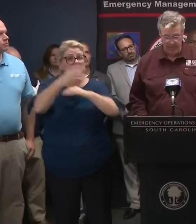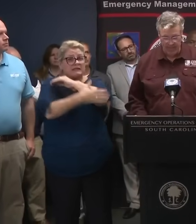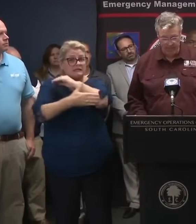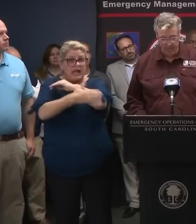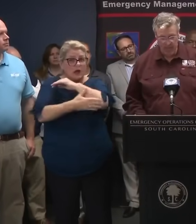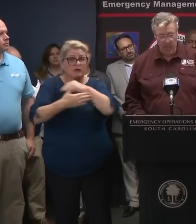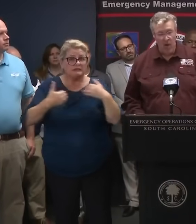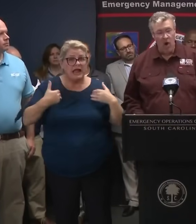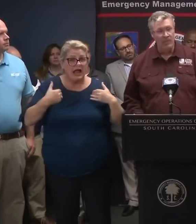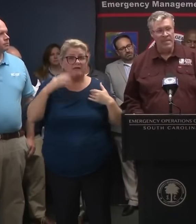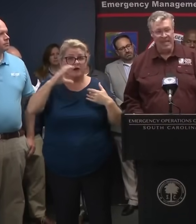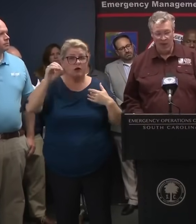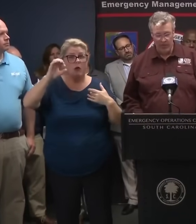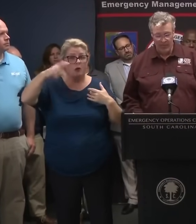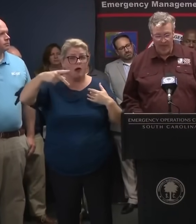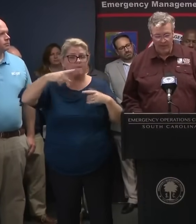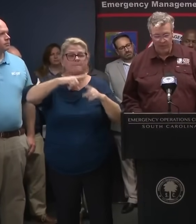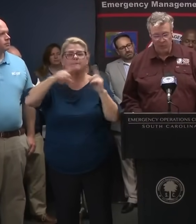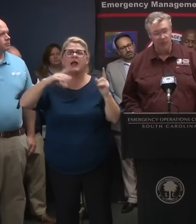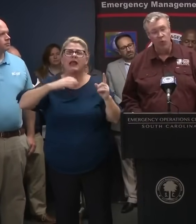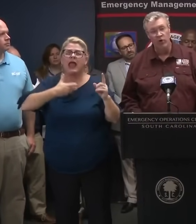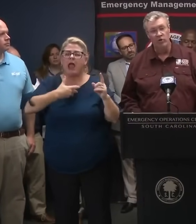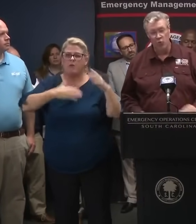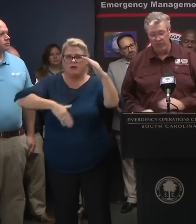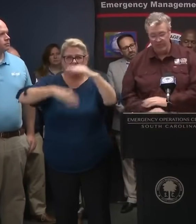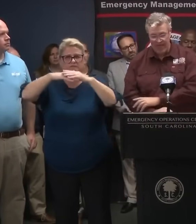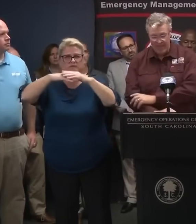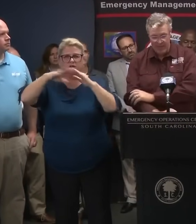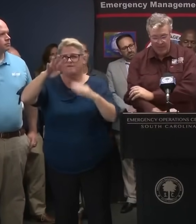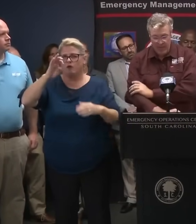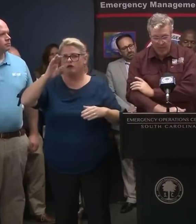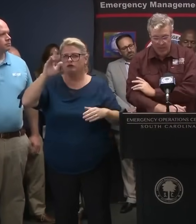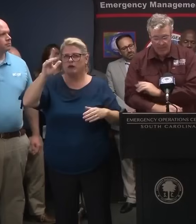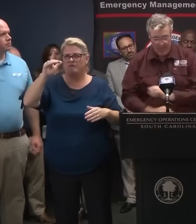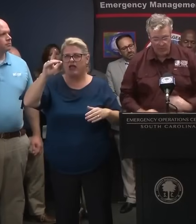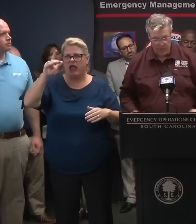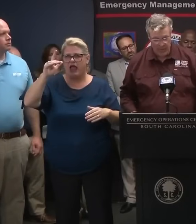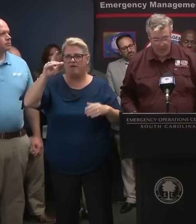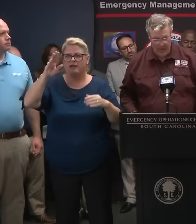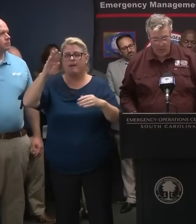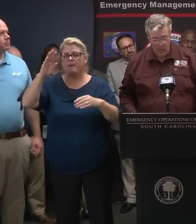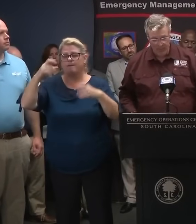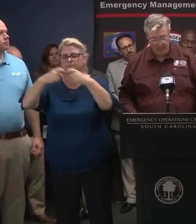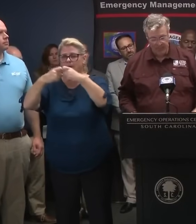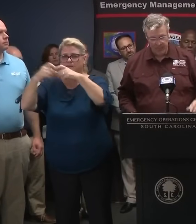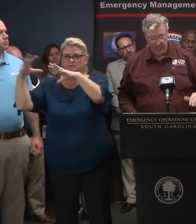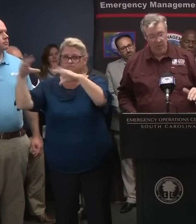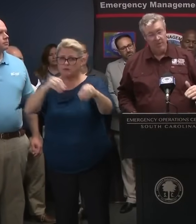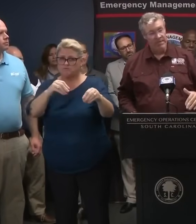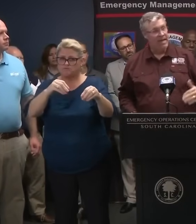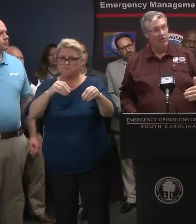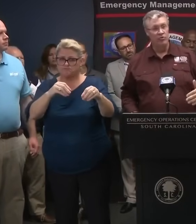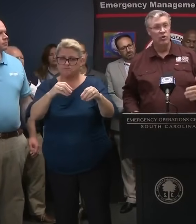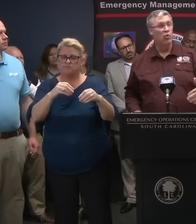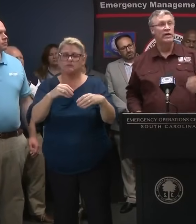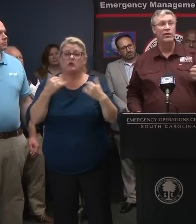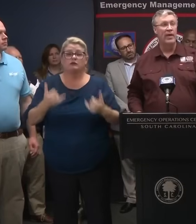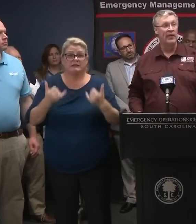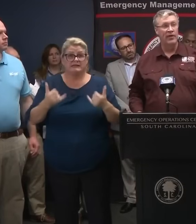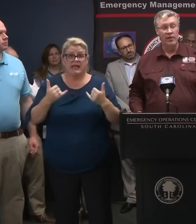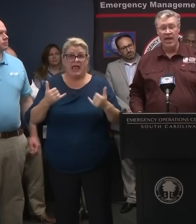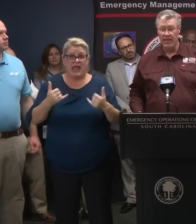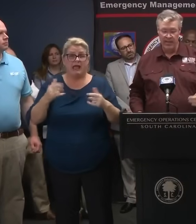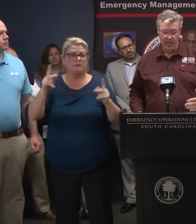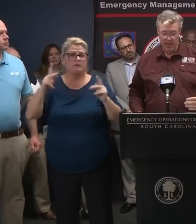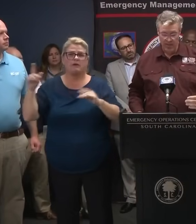in the state. Our peak count of outages was 425 meters without power. Today, crews are working